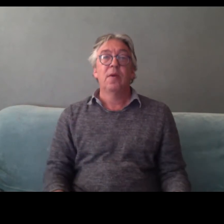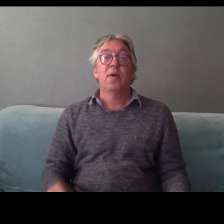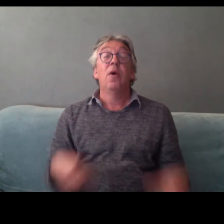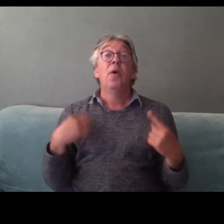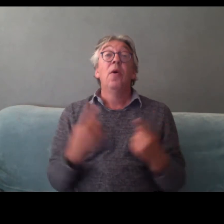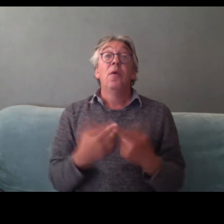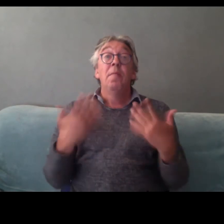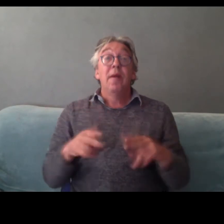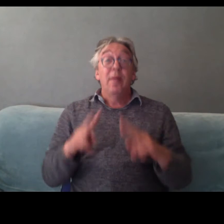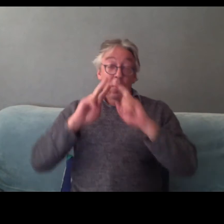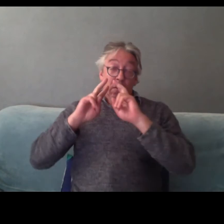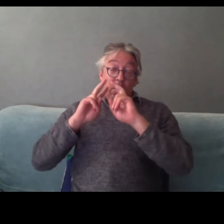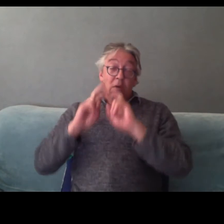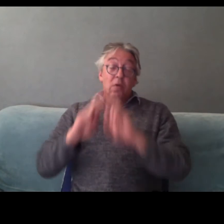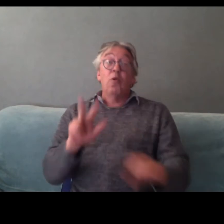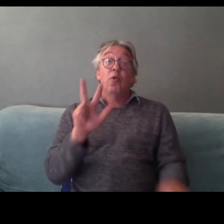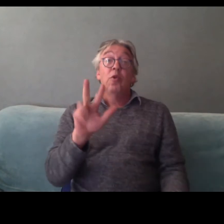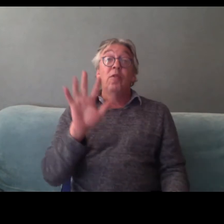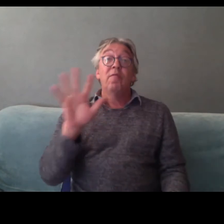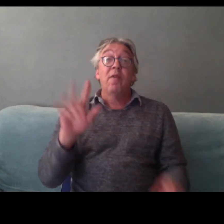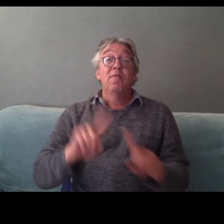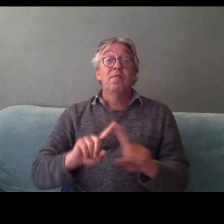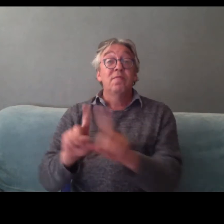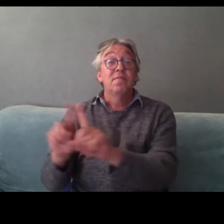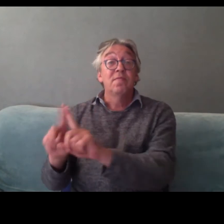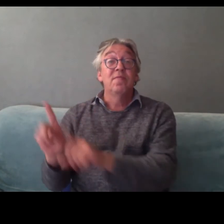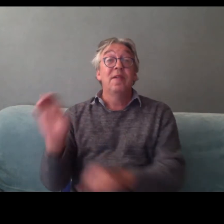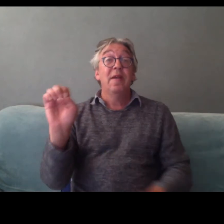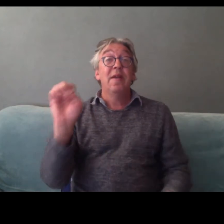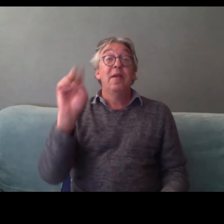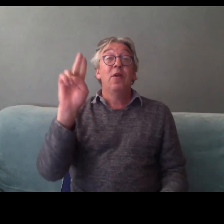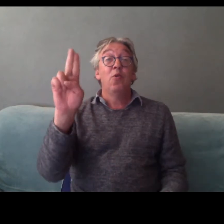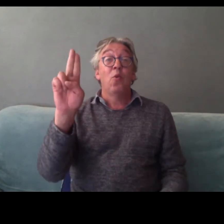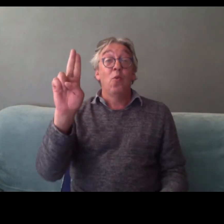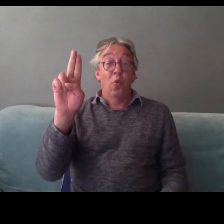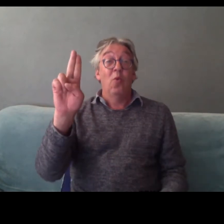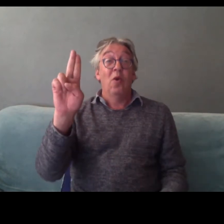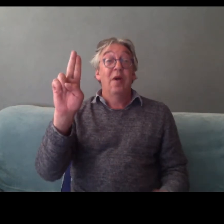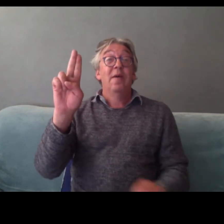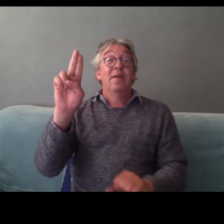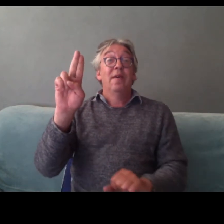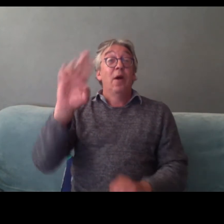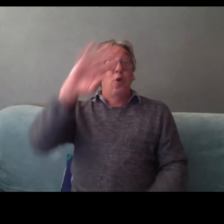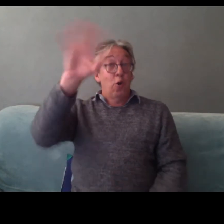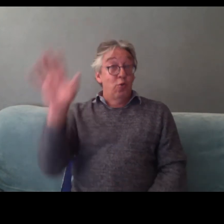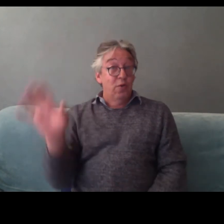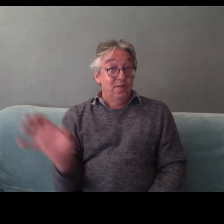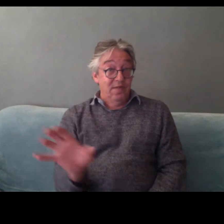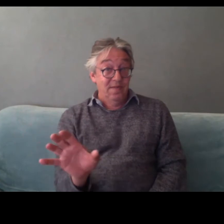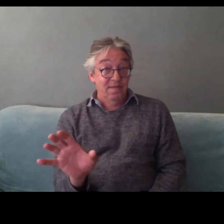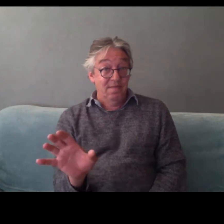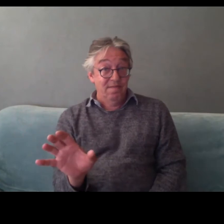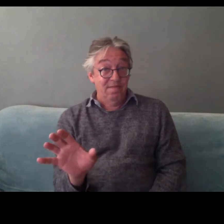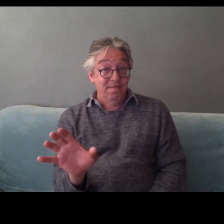methods of assessment that were being used and how they differed from one country to another. And what we're doing here is